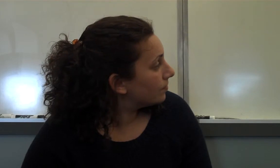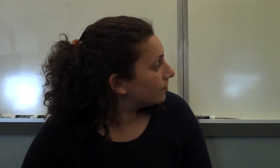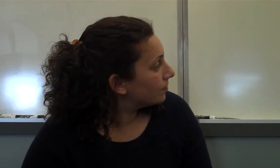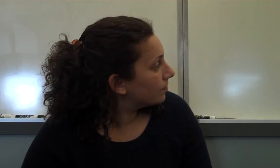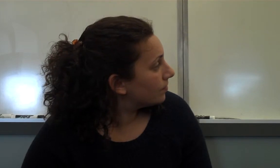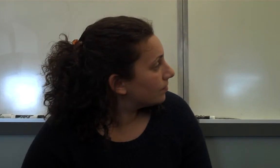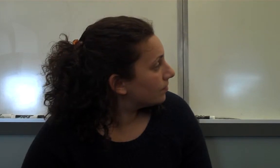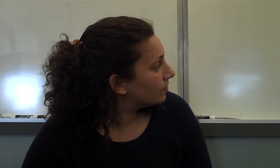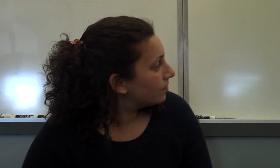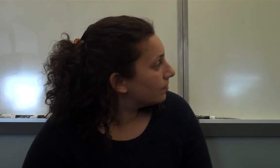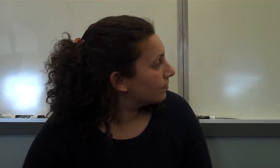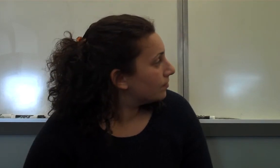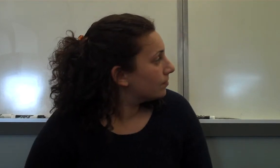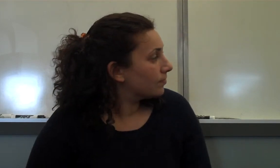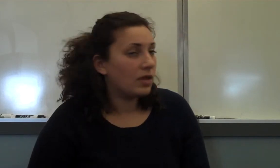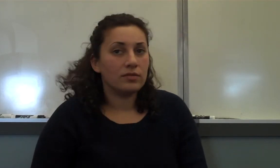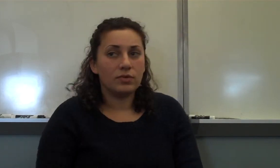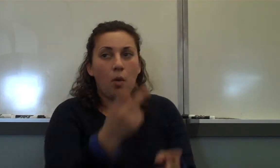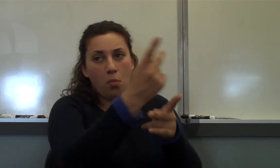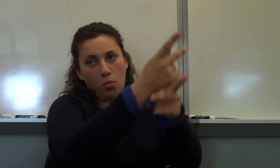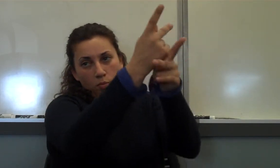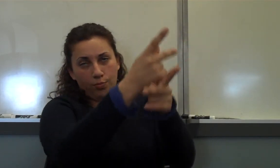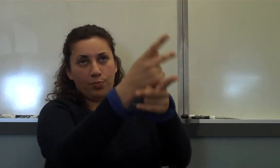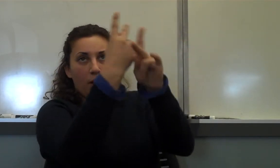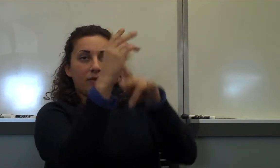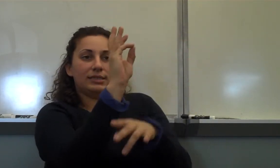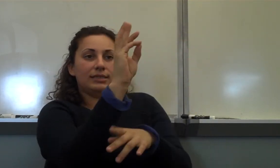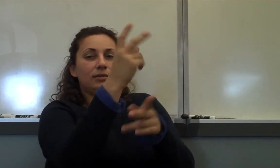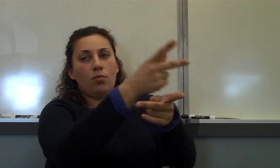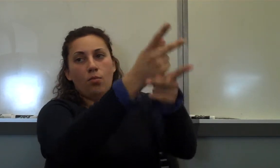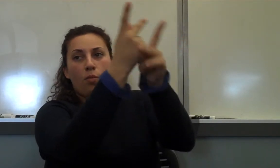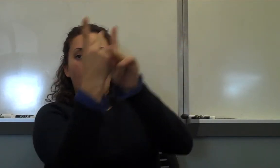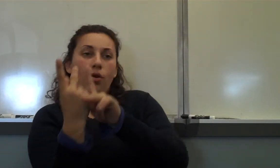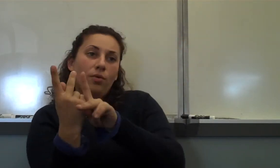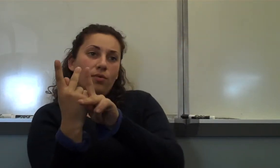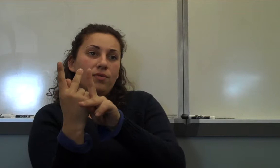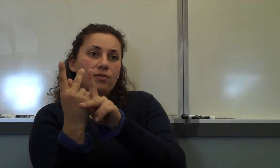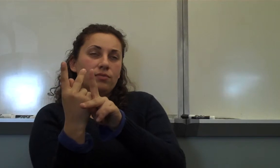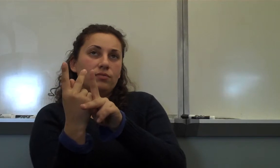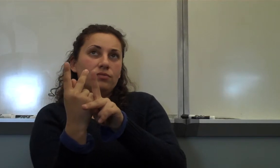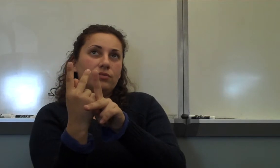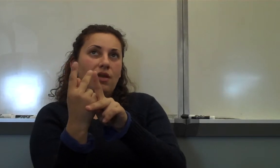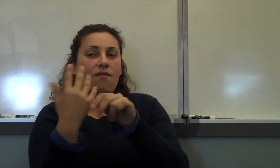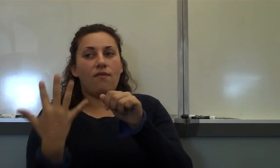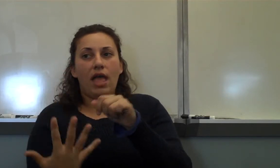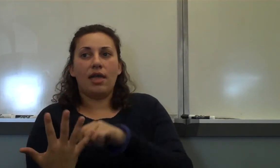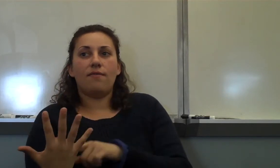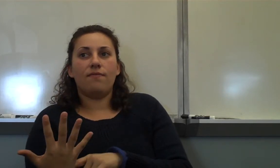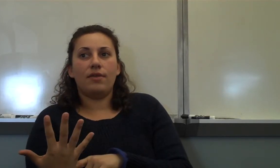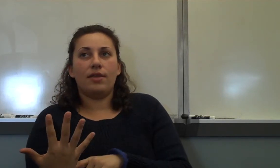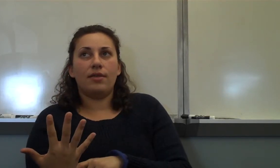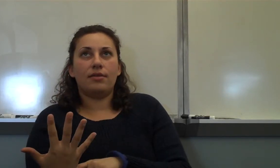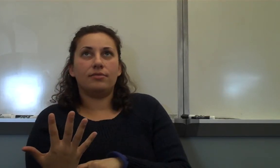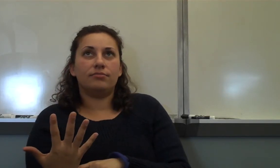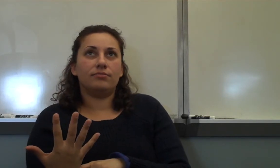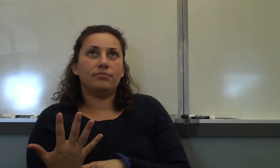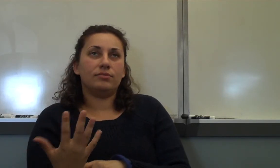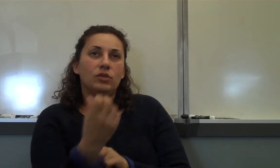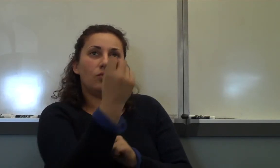Okay, so that's a borrowing situation. You have to get one from over here, making that a 5. 12 take away 3 is 9, and